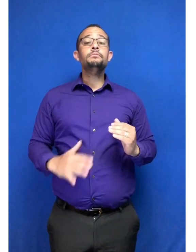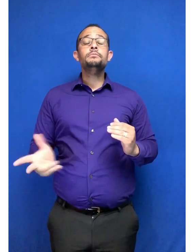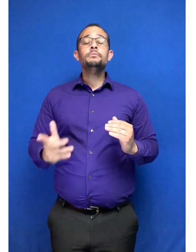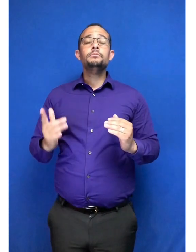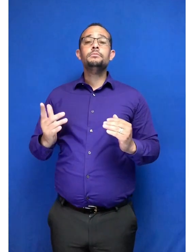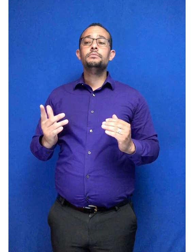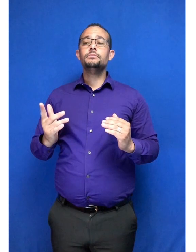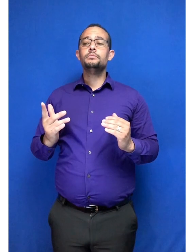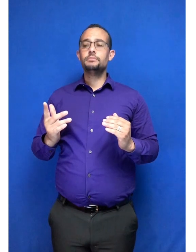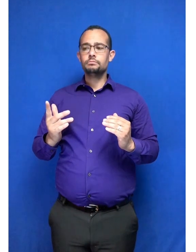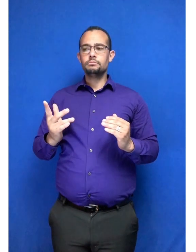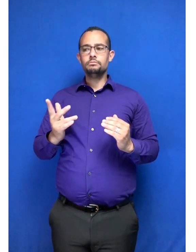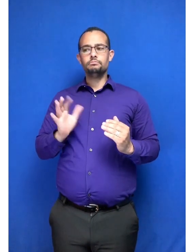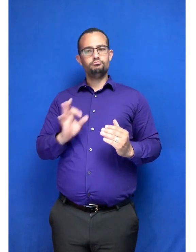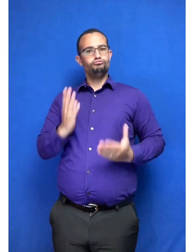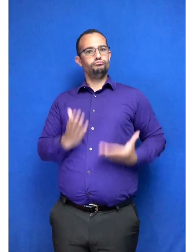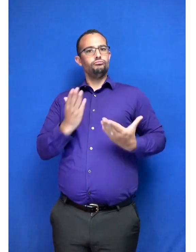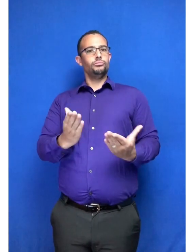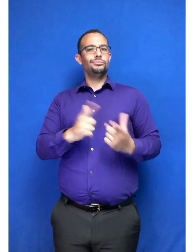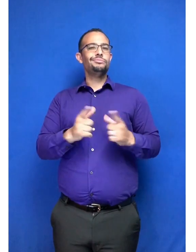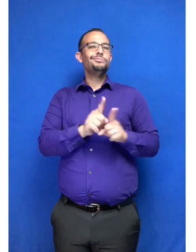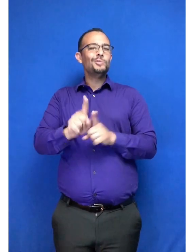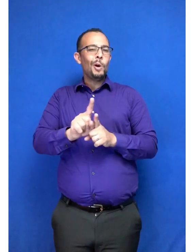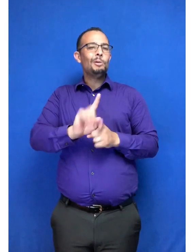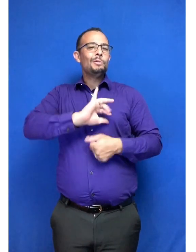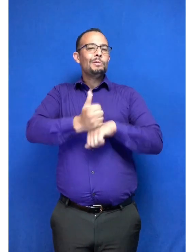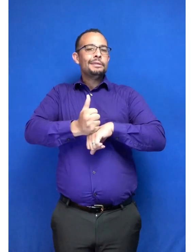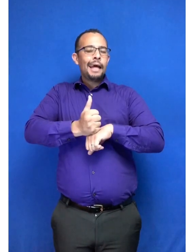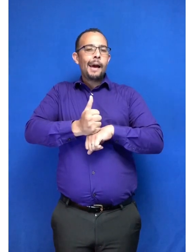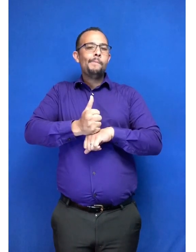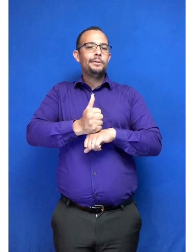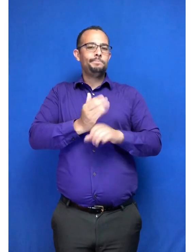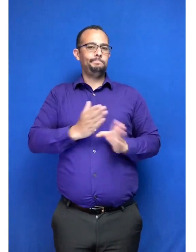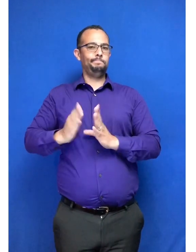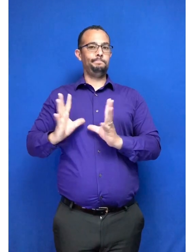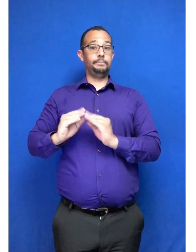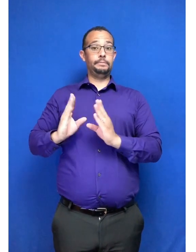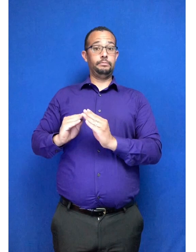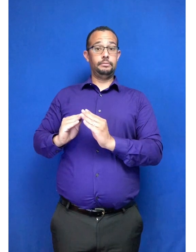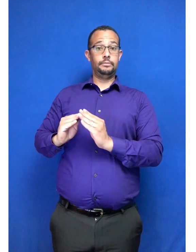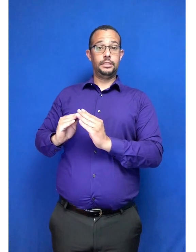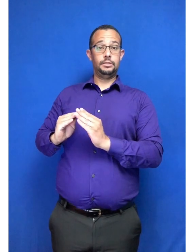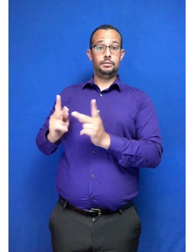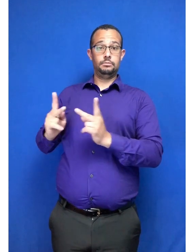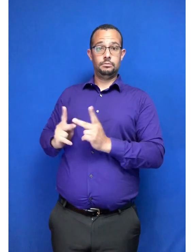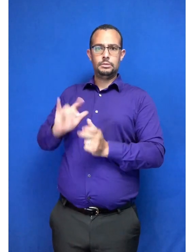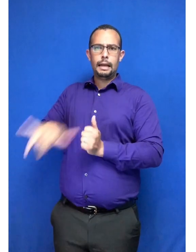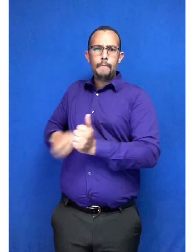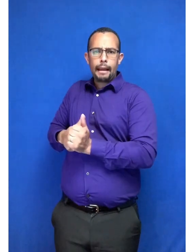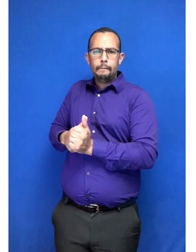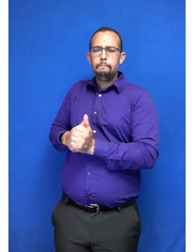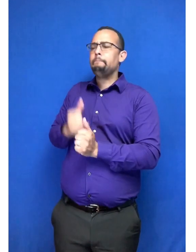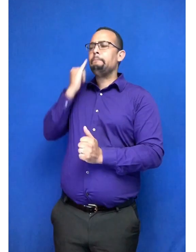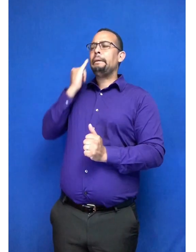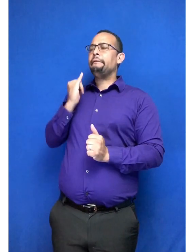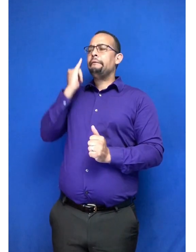Additionally, it's a good idea to have a predetermined meeting location at least 50 miles inland. In